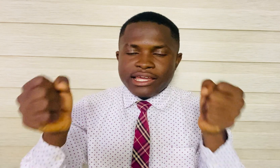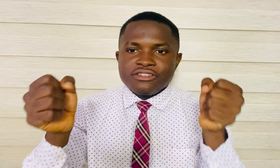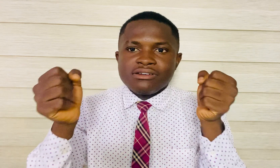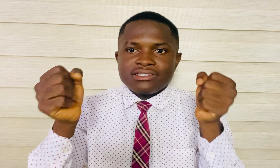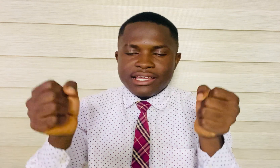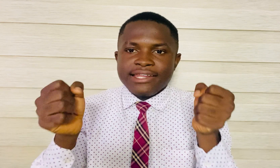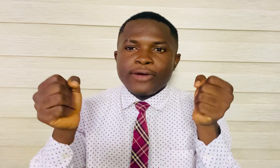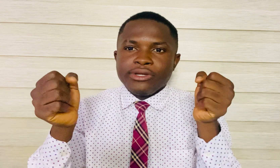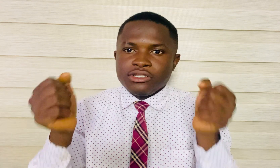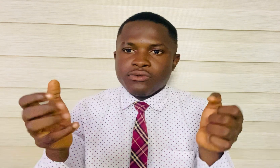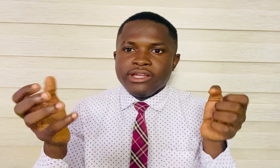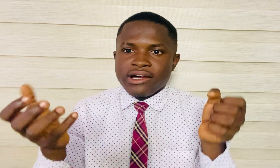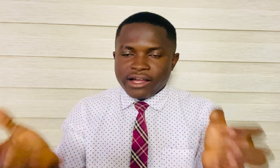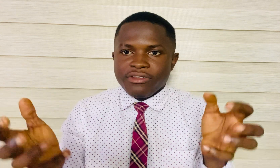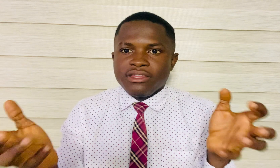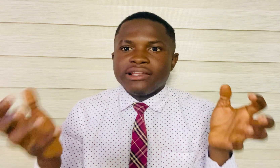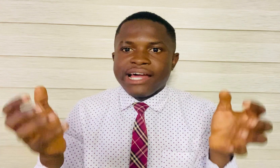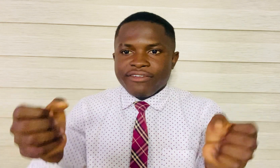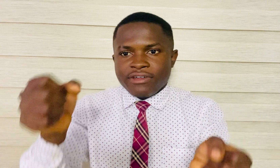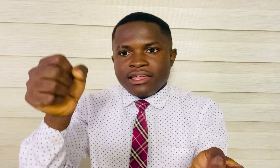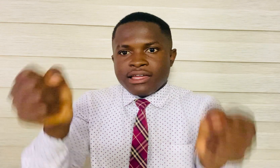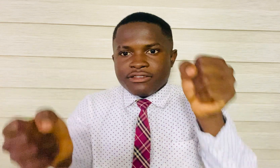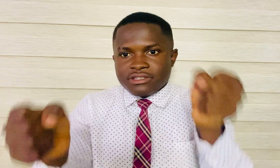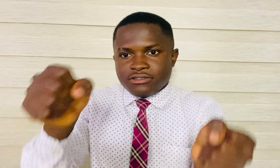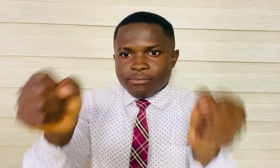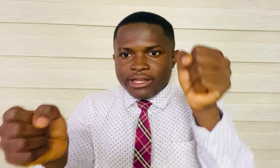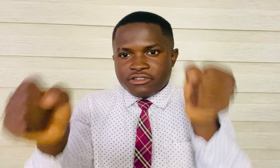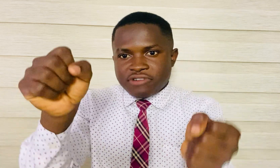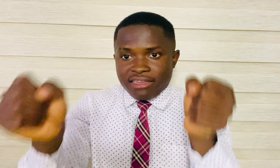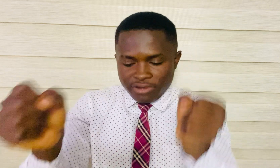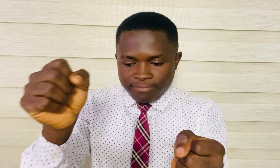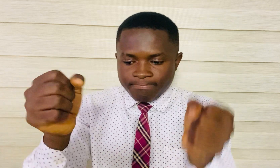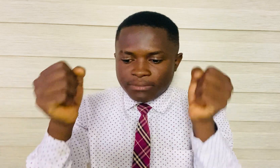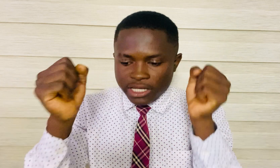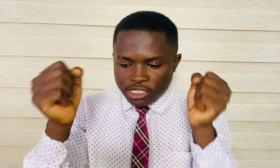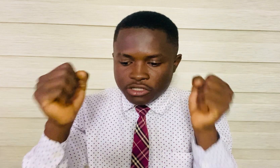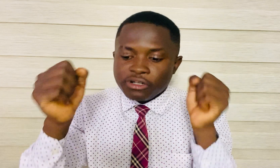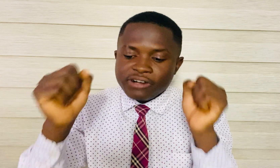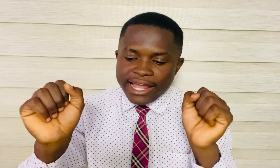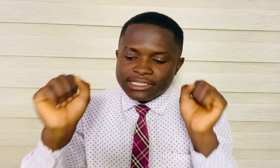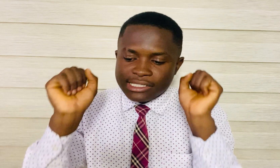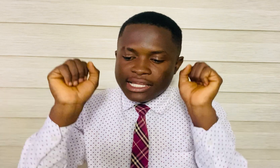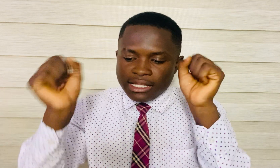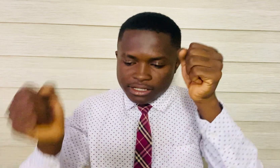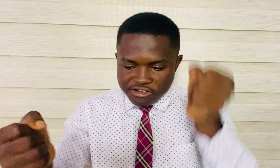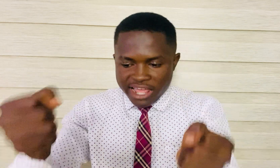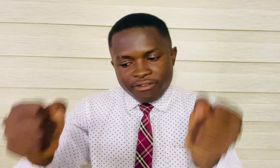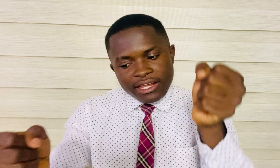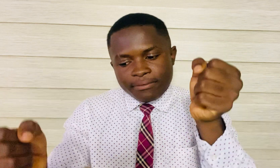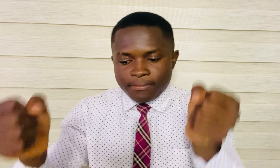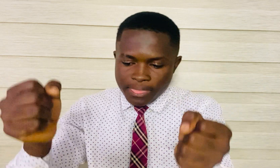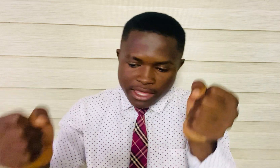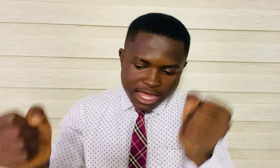natural sign that we do in our everyday life to mean driving. It's so right. Driving